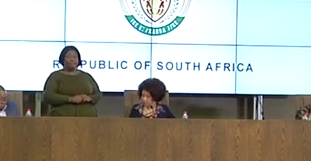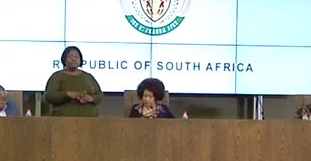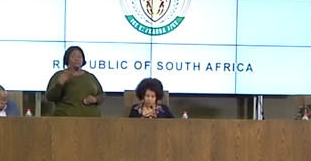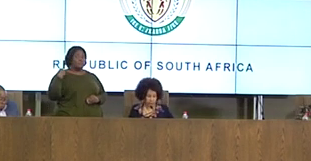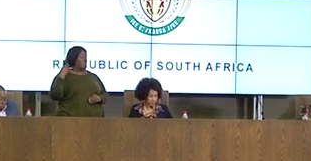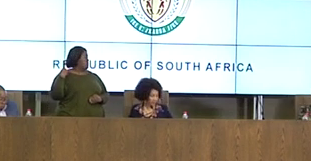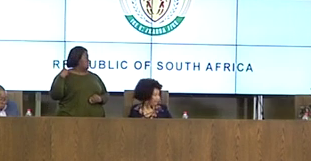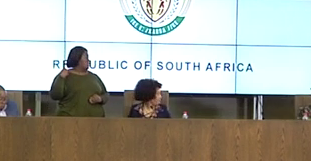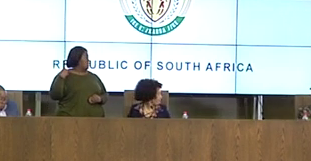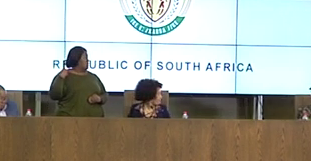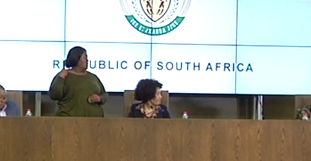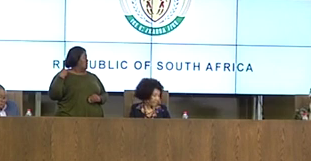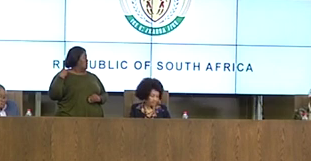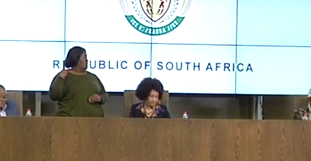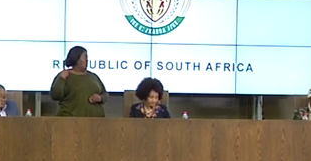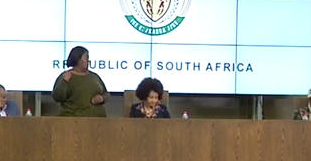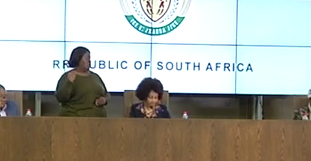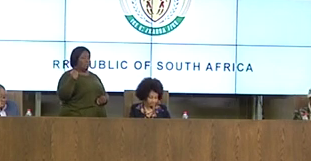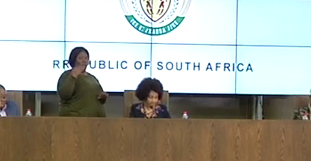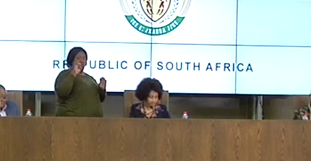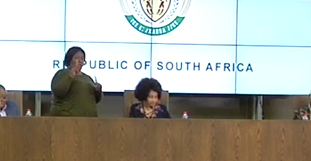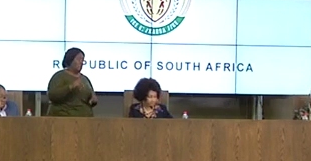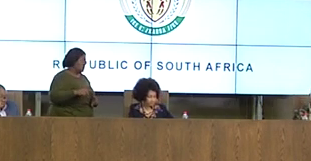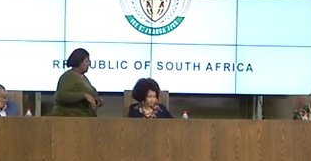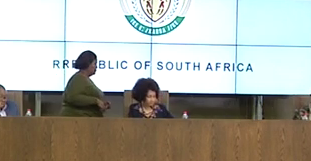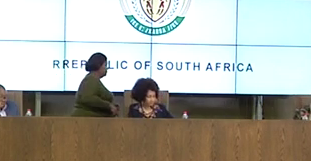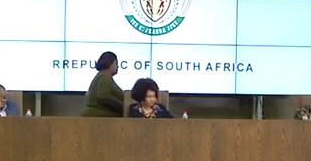Minister Andrew Mtsha.